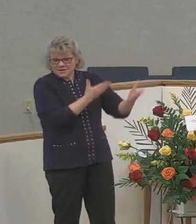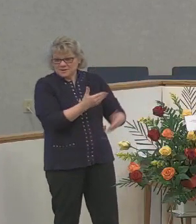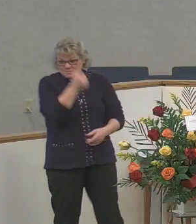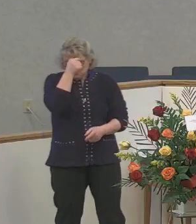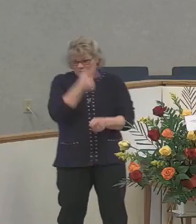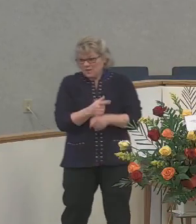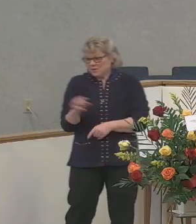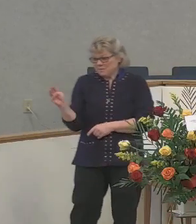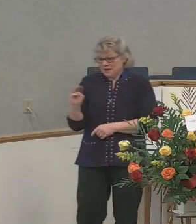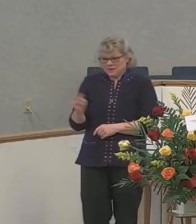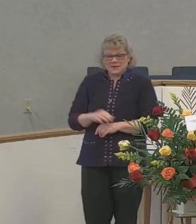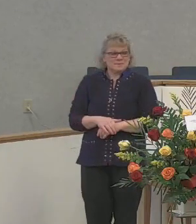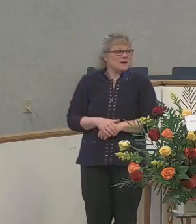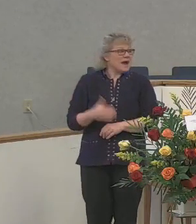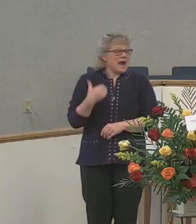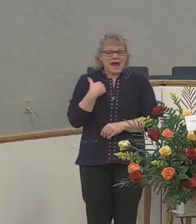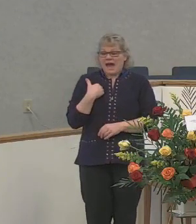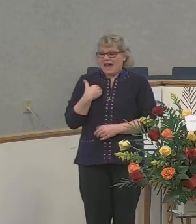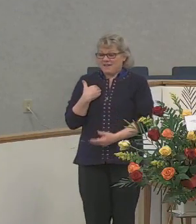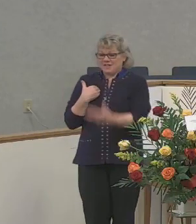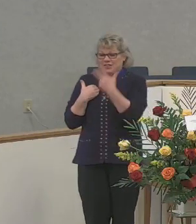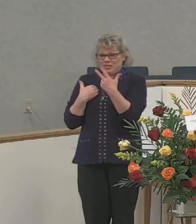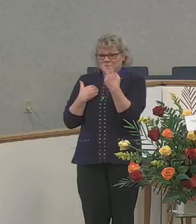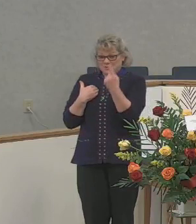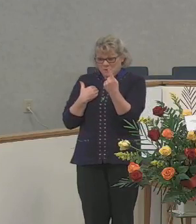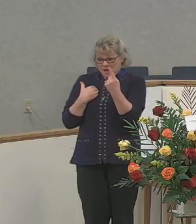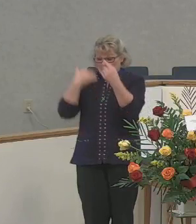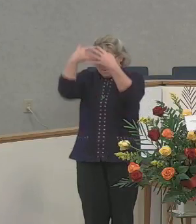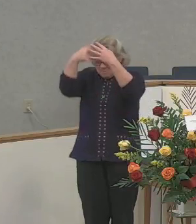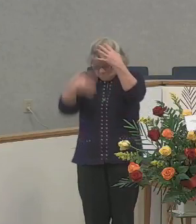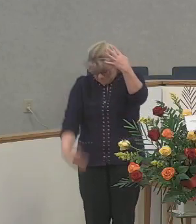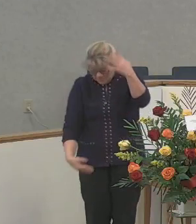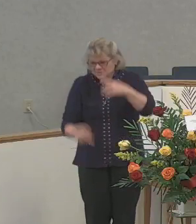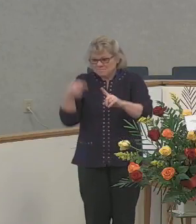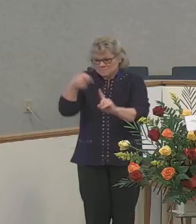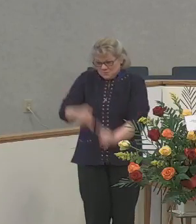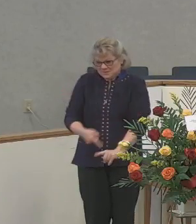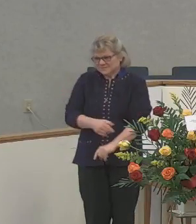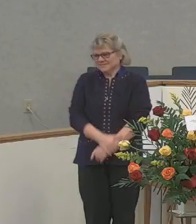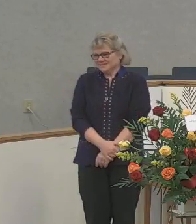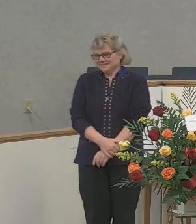Marion, I have 31 points.